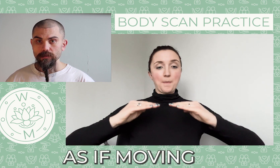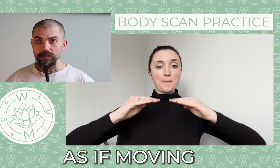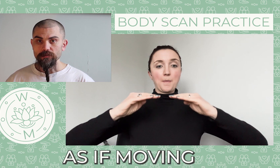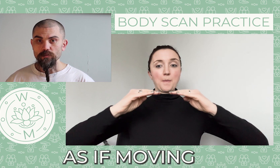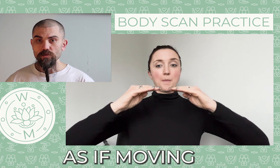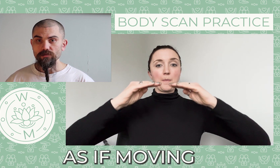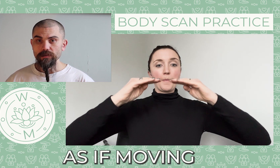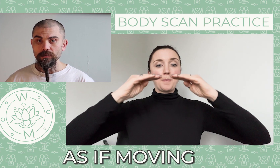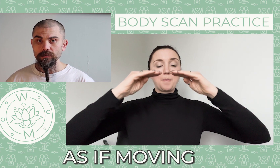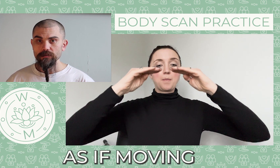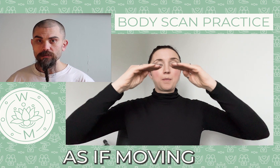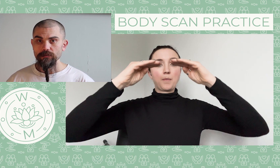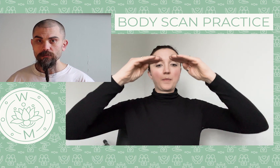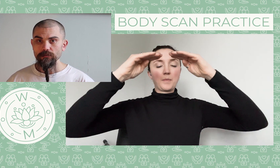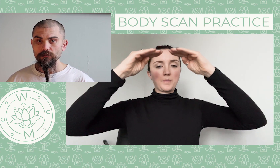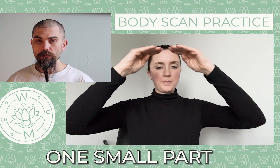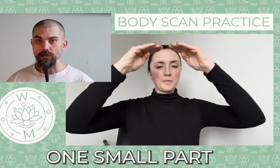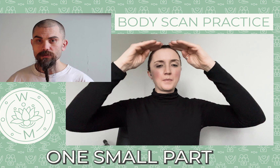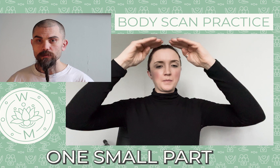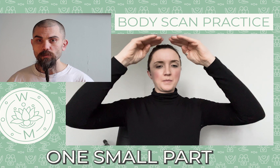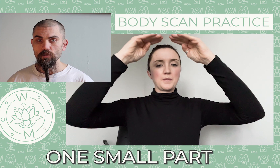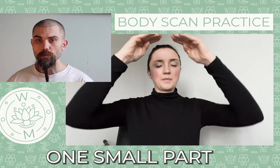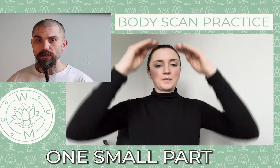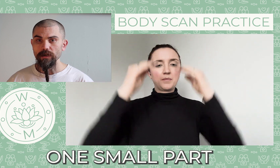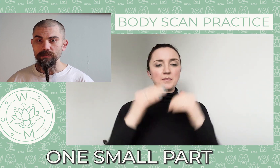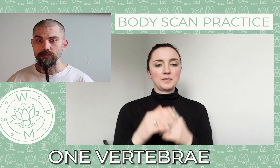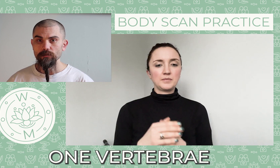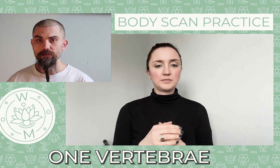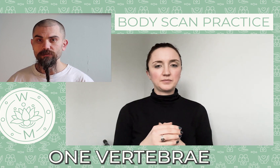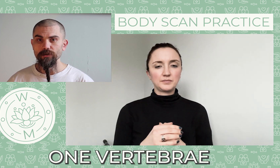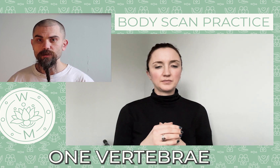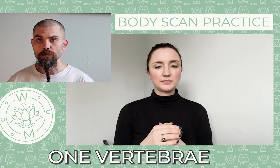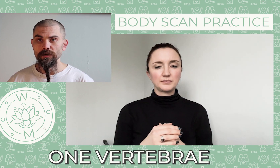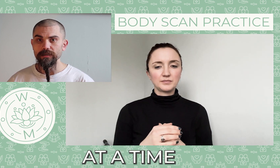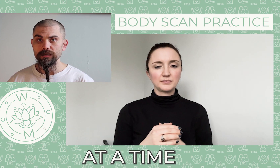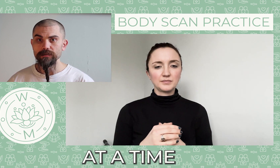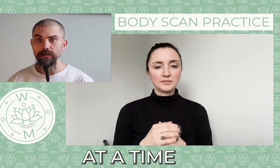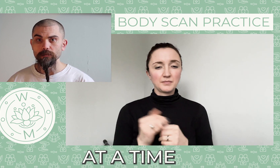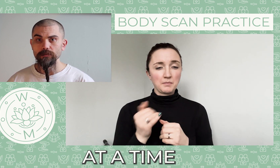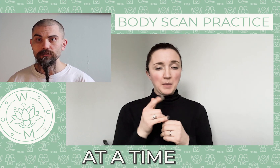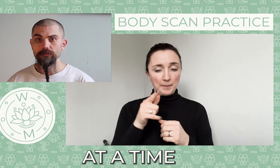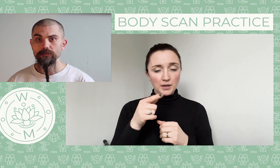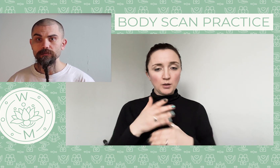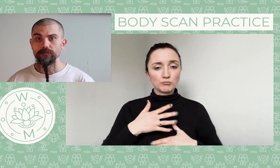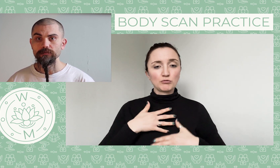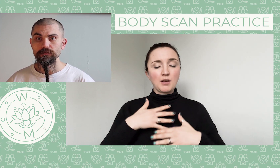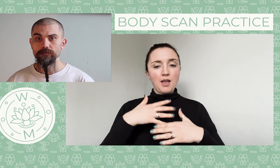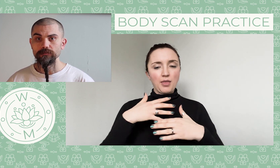As if moving one small part, one vertebrae at a time.